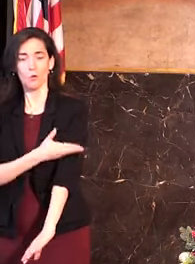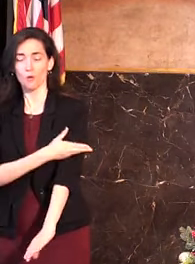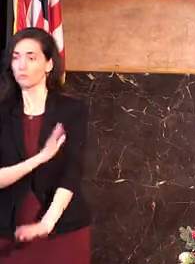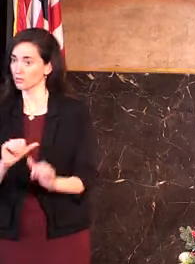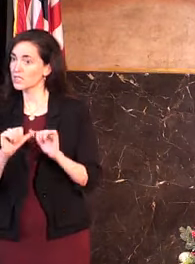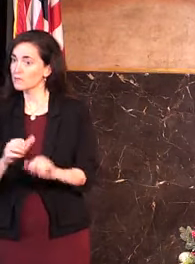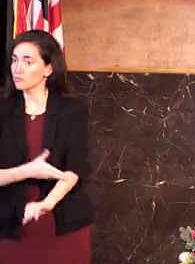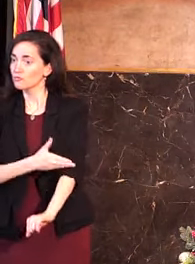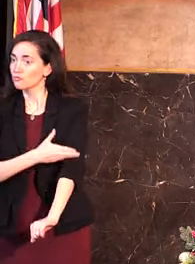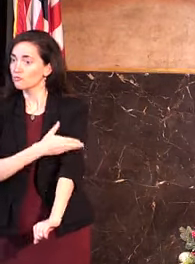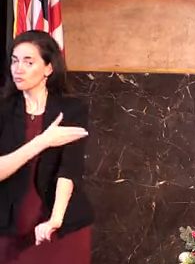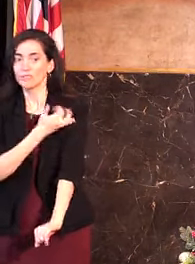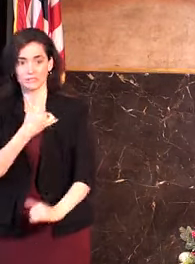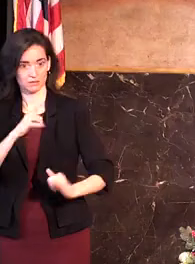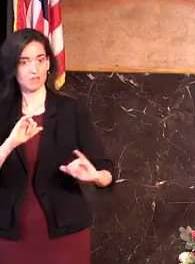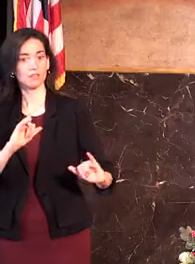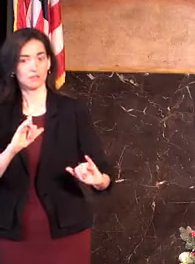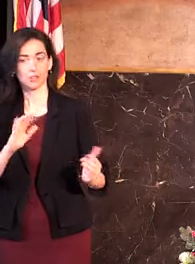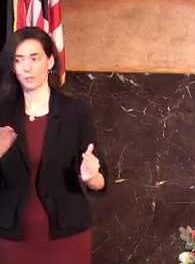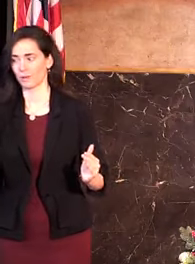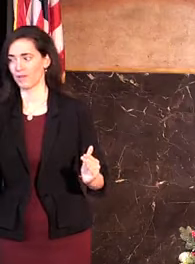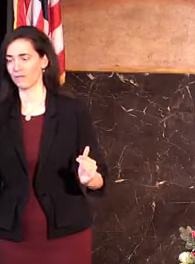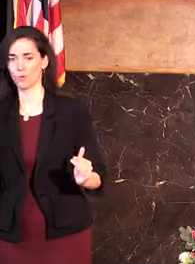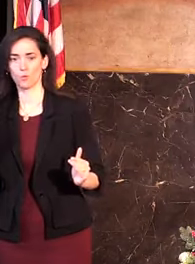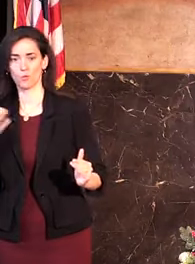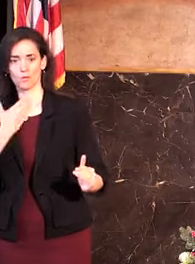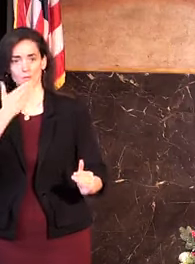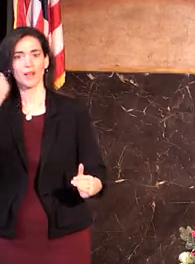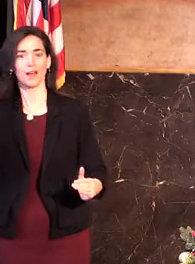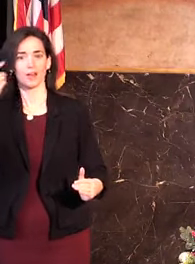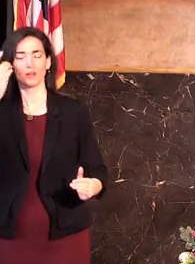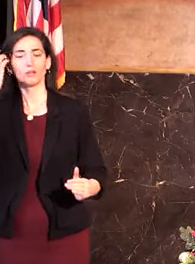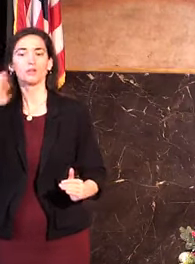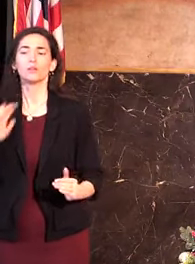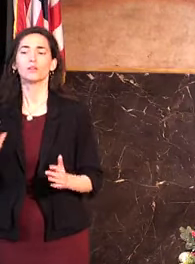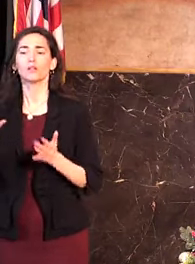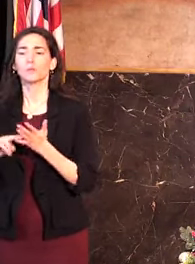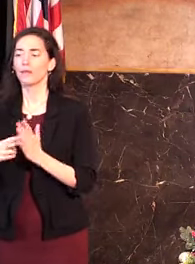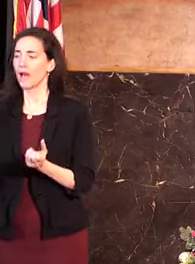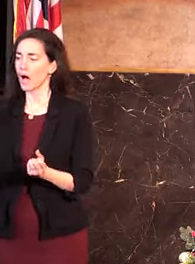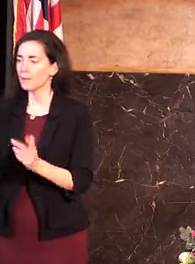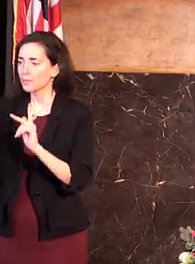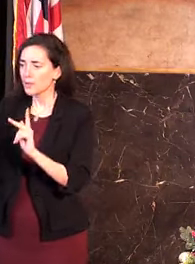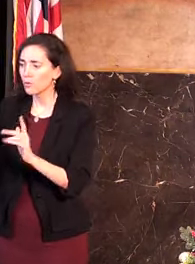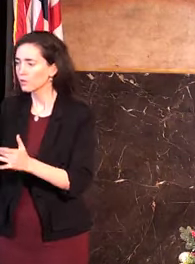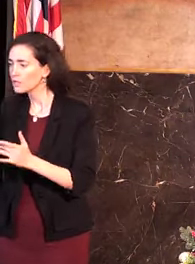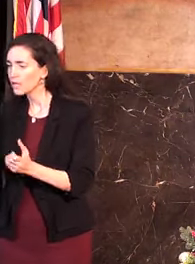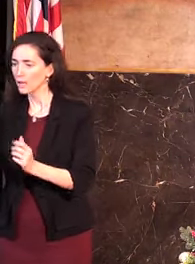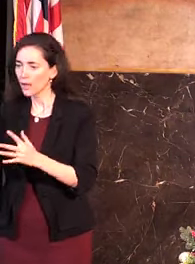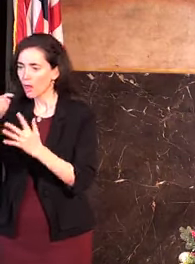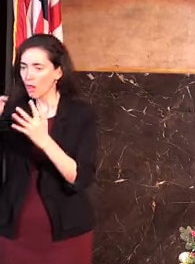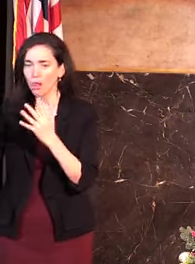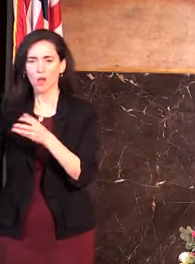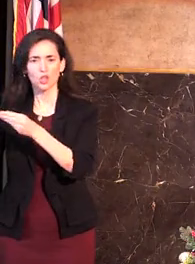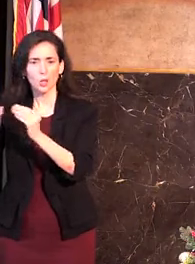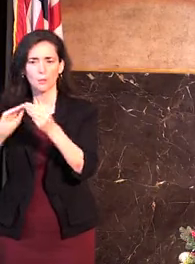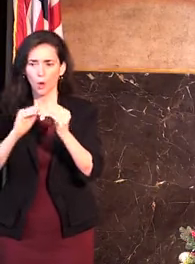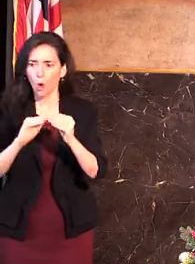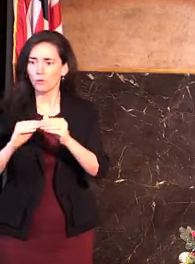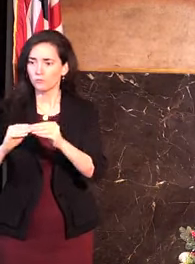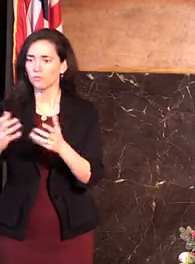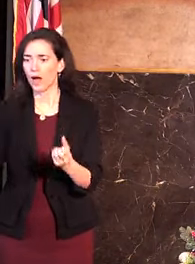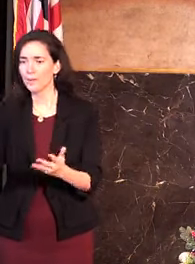today to do very well in terms of our baseline numbers with respect to COVID as it relates to